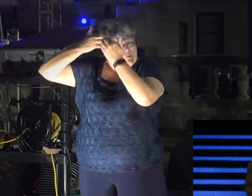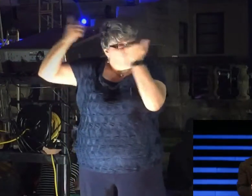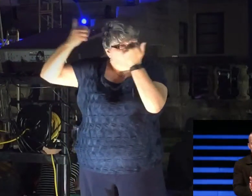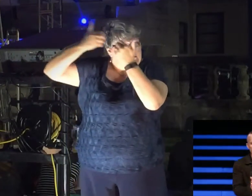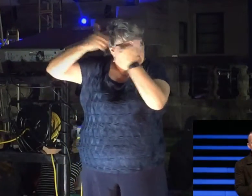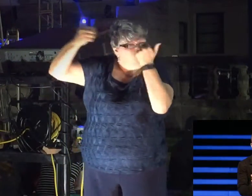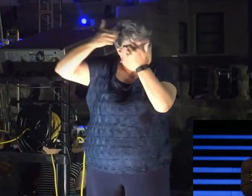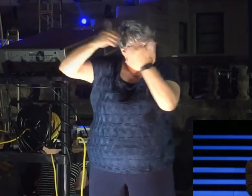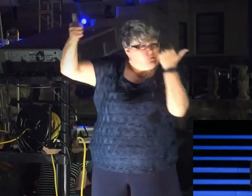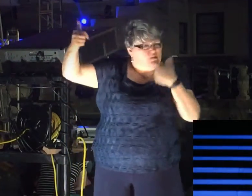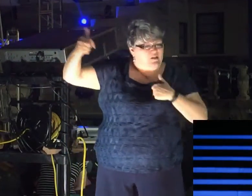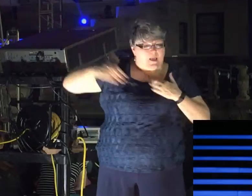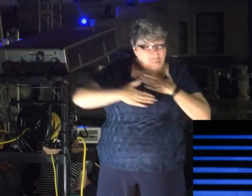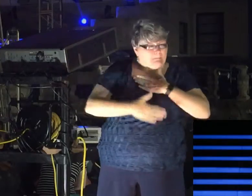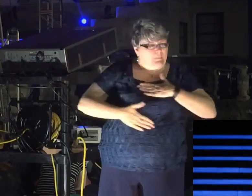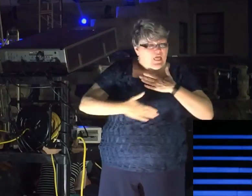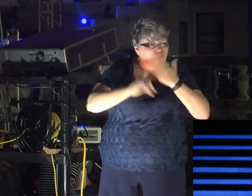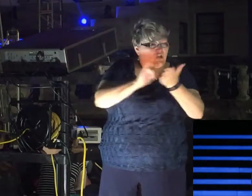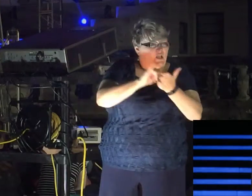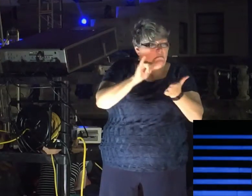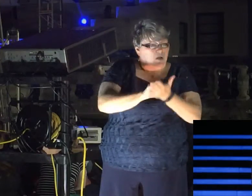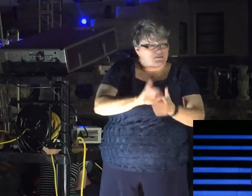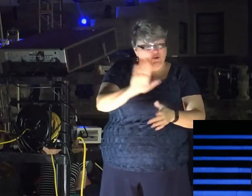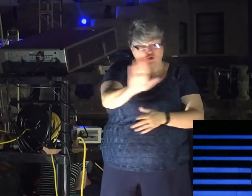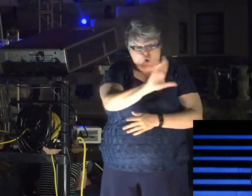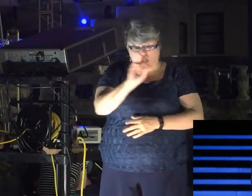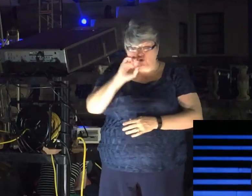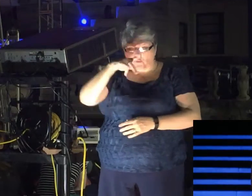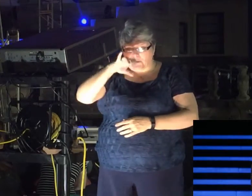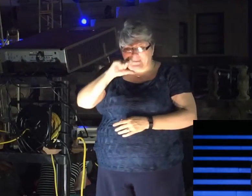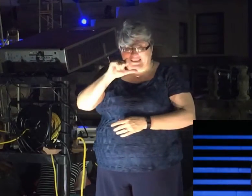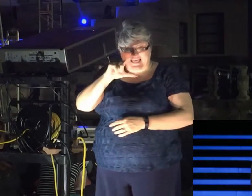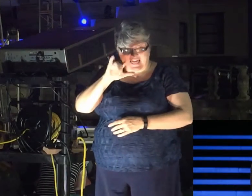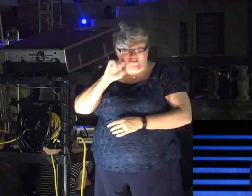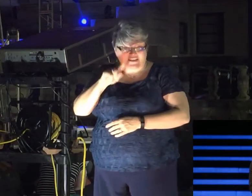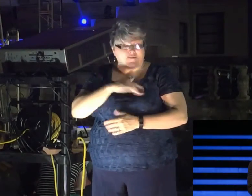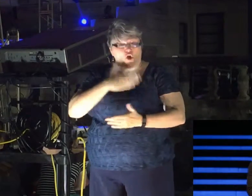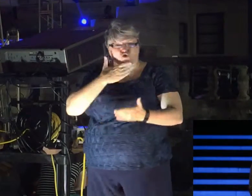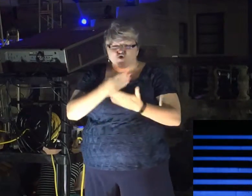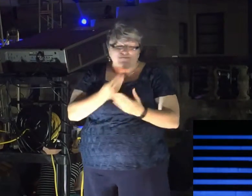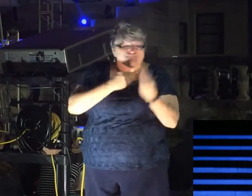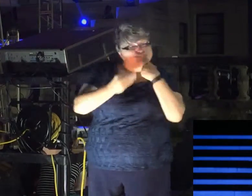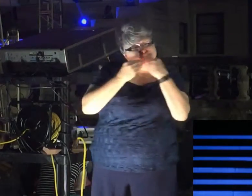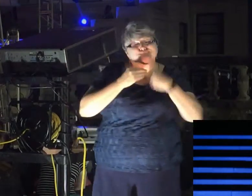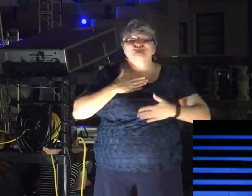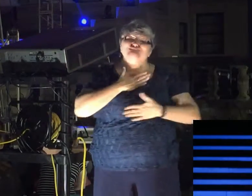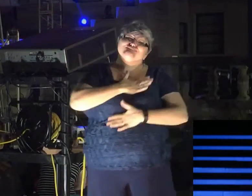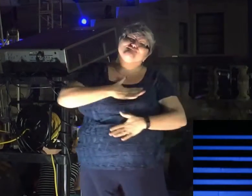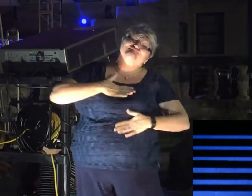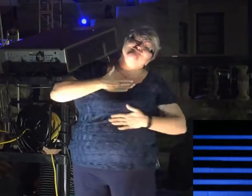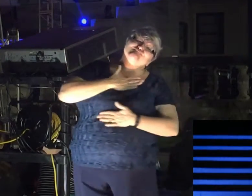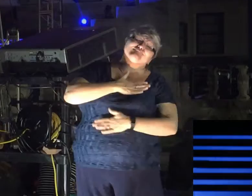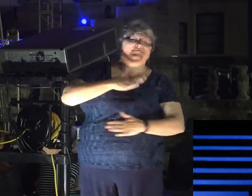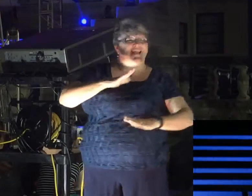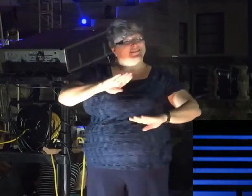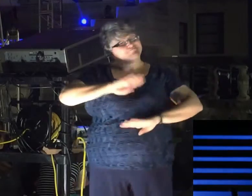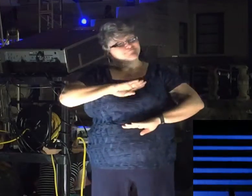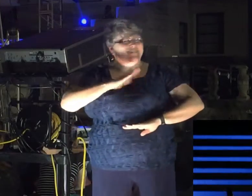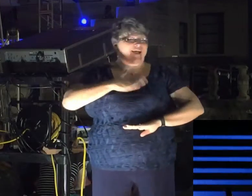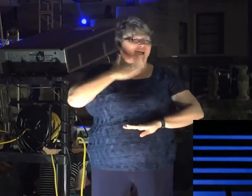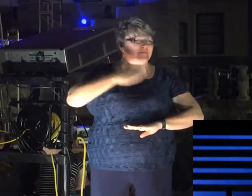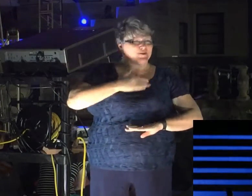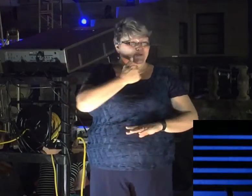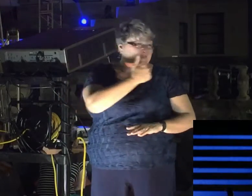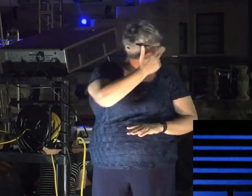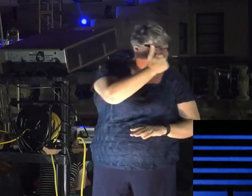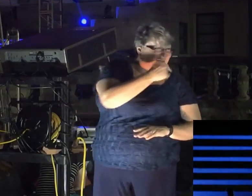sear their pleasure system. So your dopamine levels hit when you have a great meal with friends. When